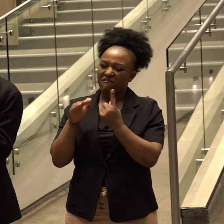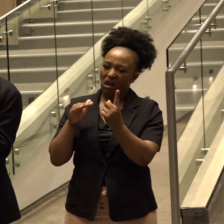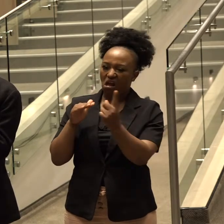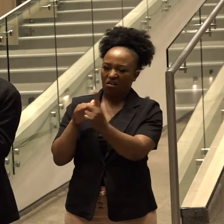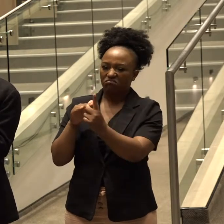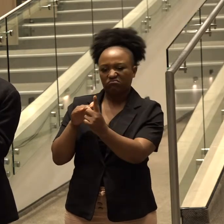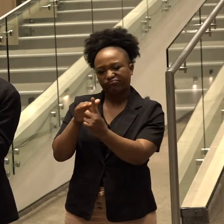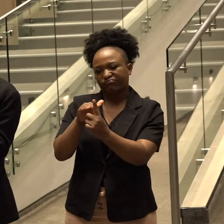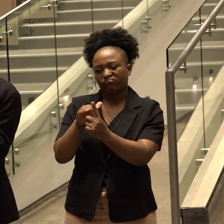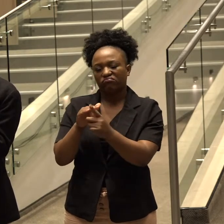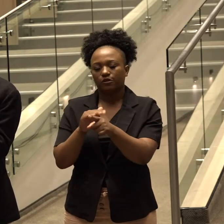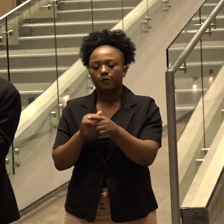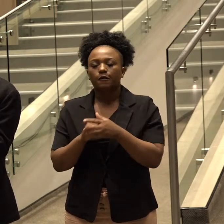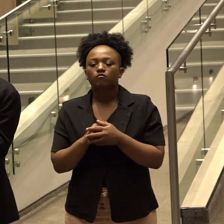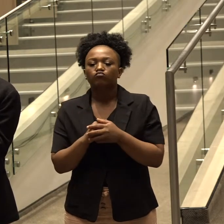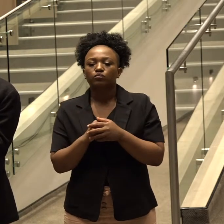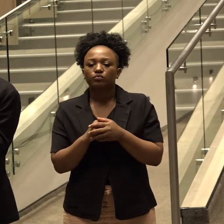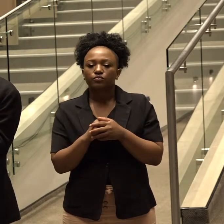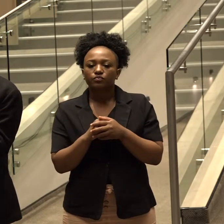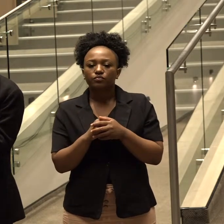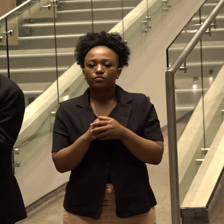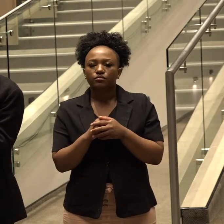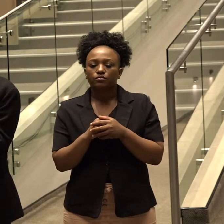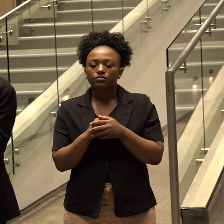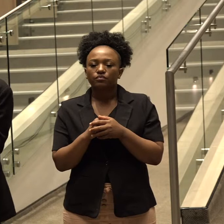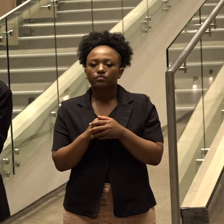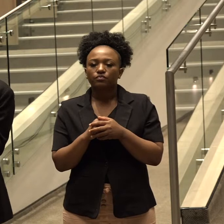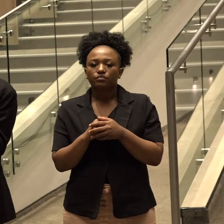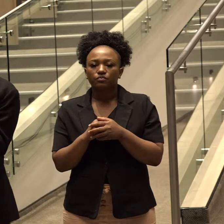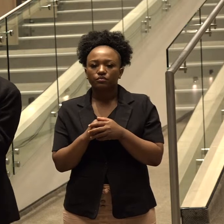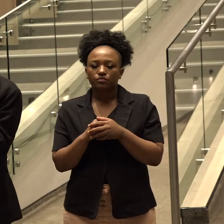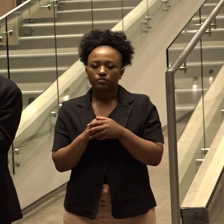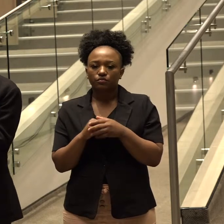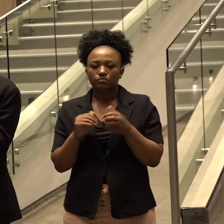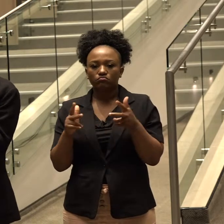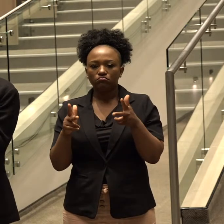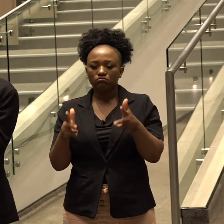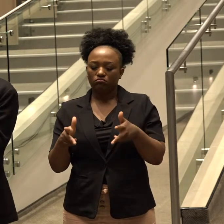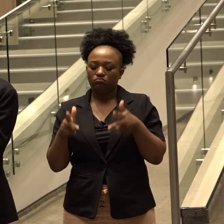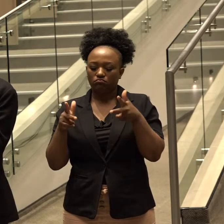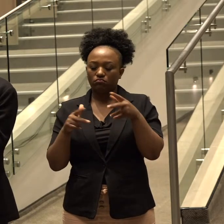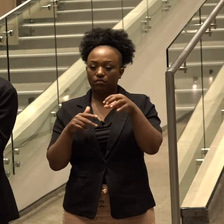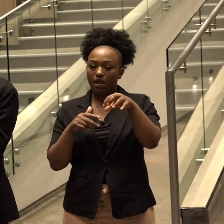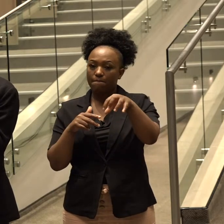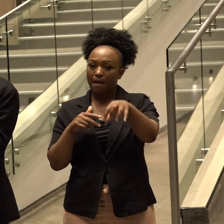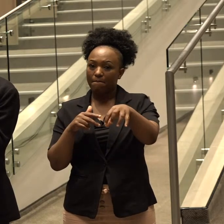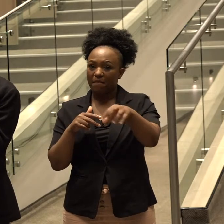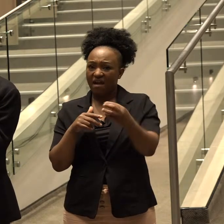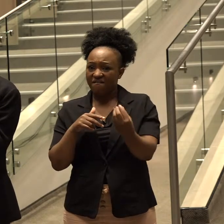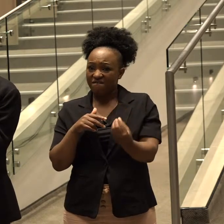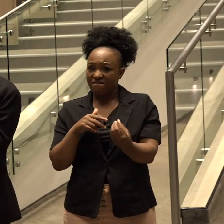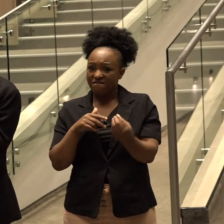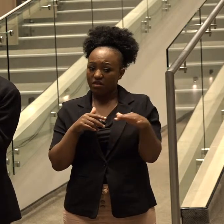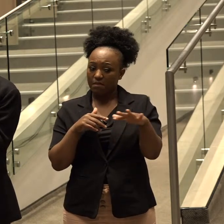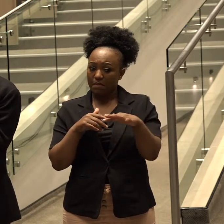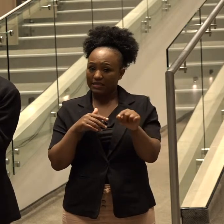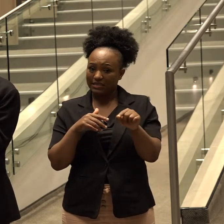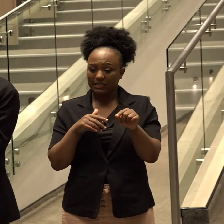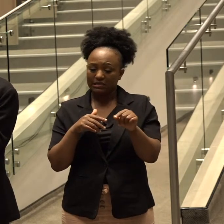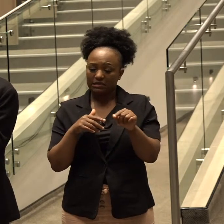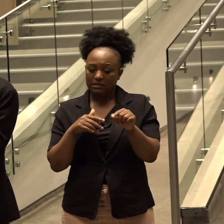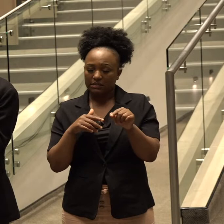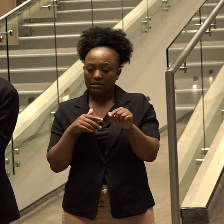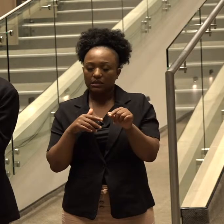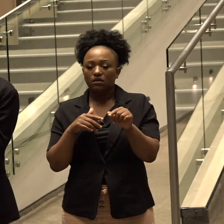line we do not have a station in our community telephone day but the railway